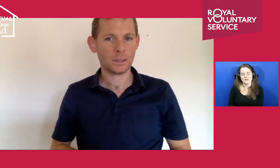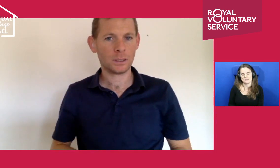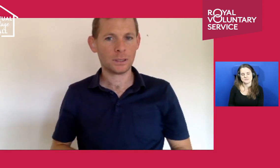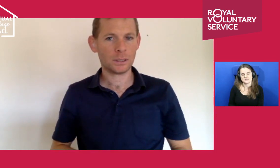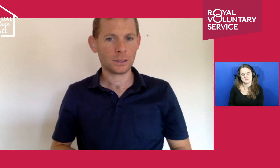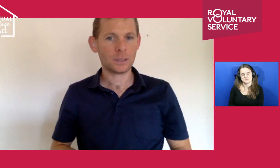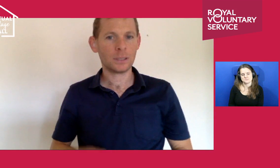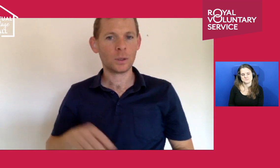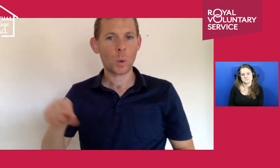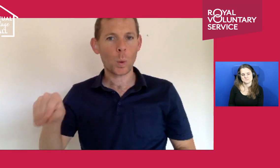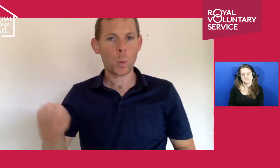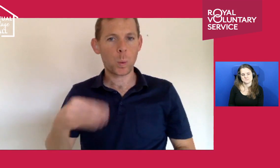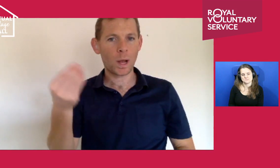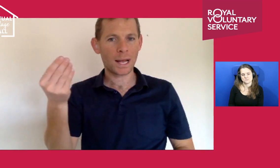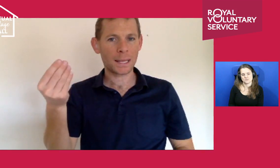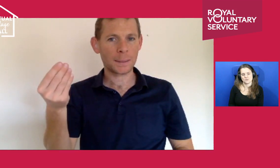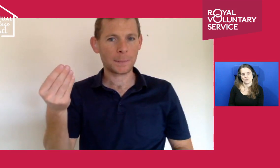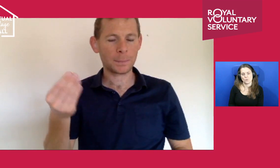Wipes.